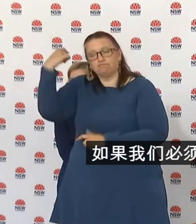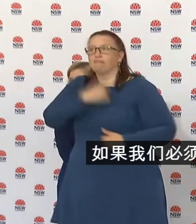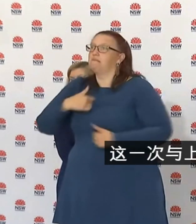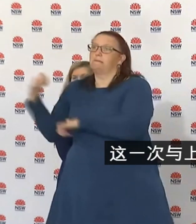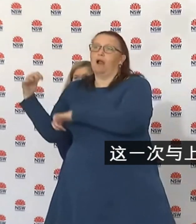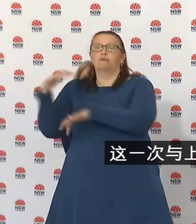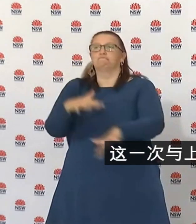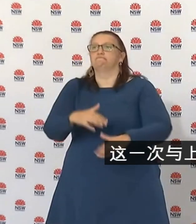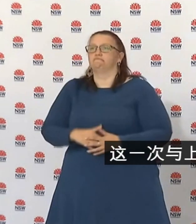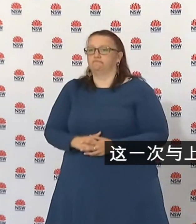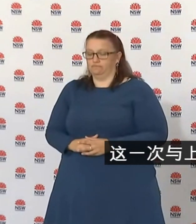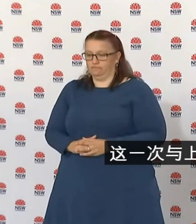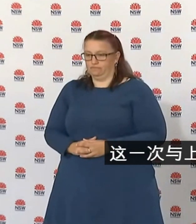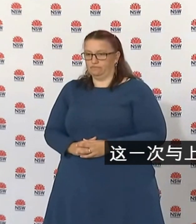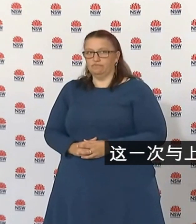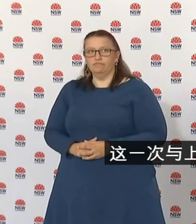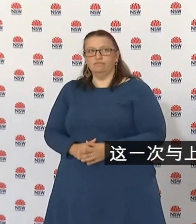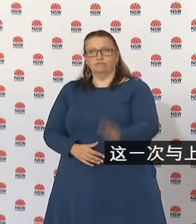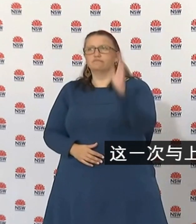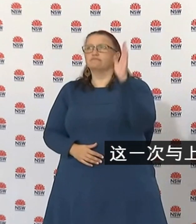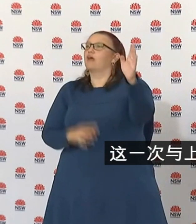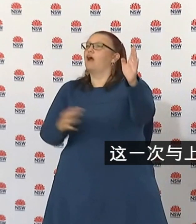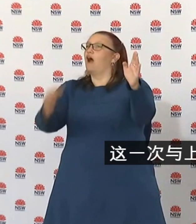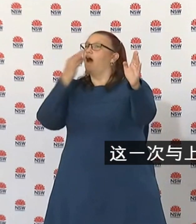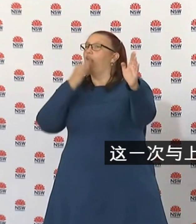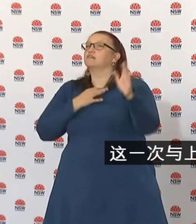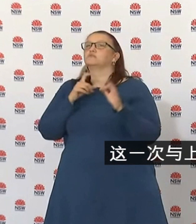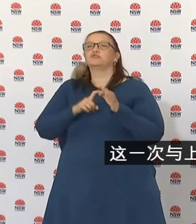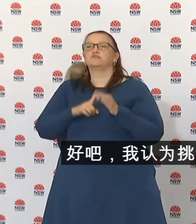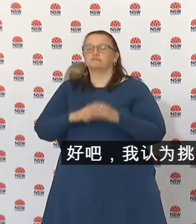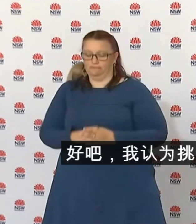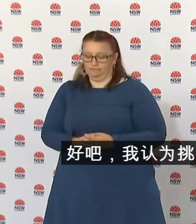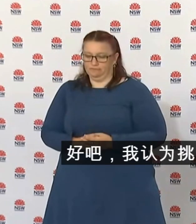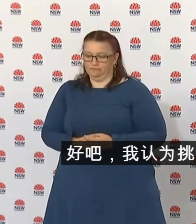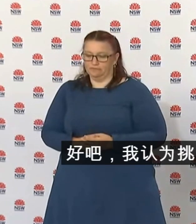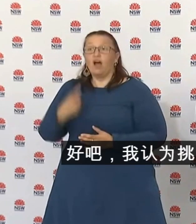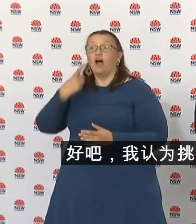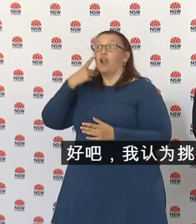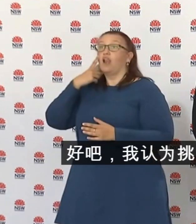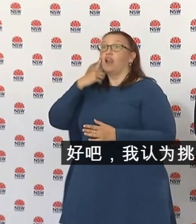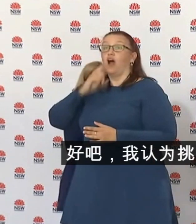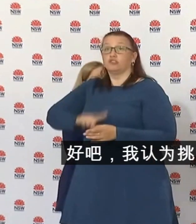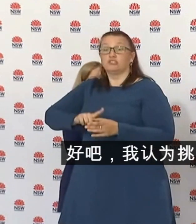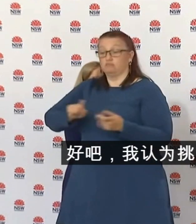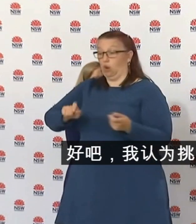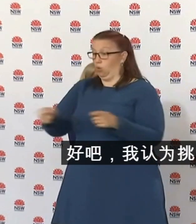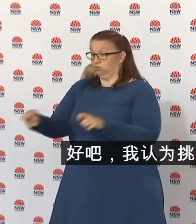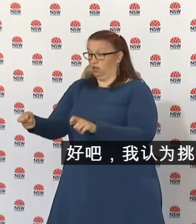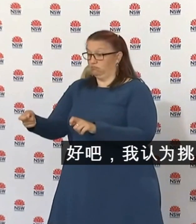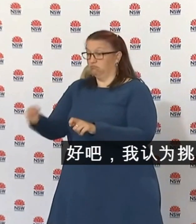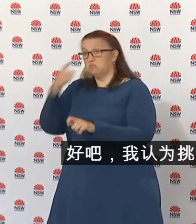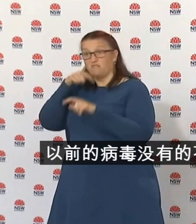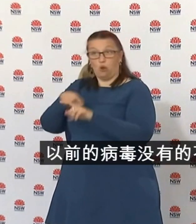are you planning this time around then compared to last lockdown? How much worse is compliance? I think the challenge is that the Delta variant is